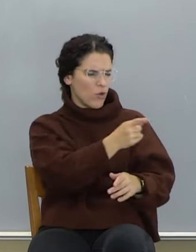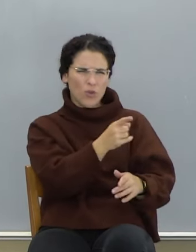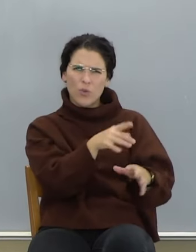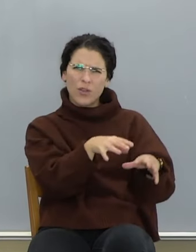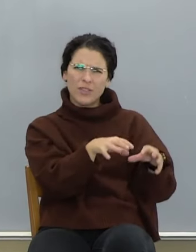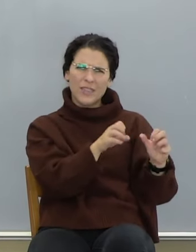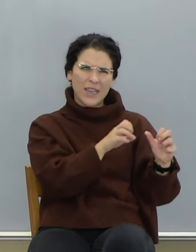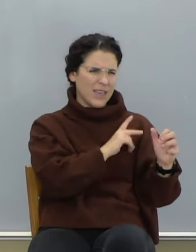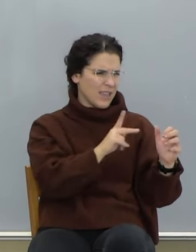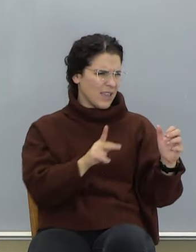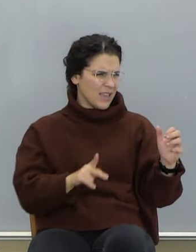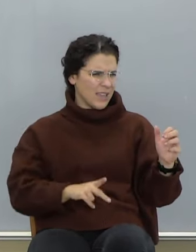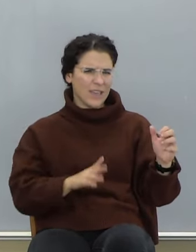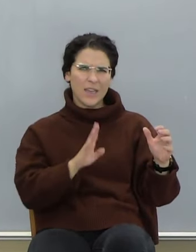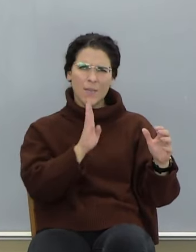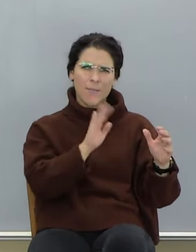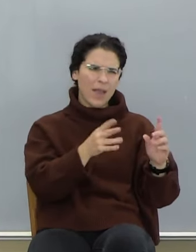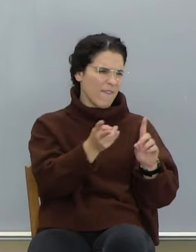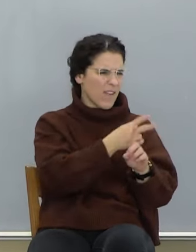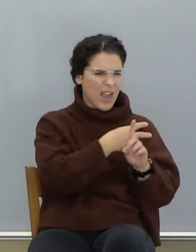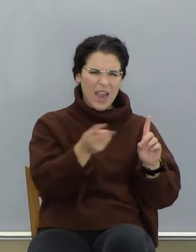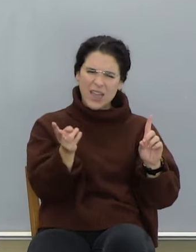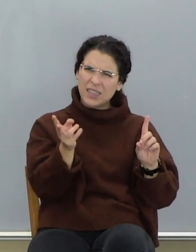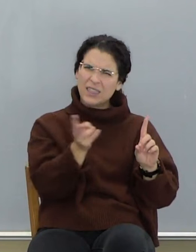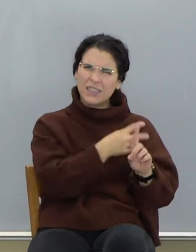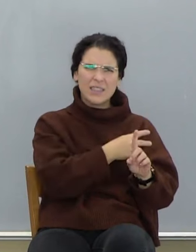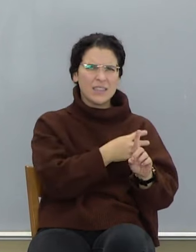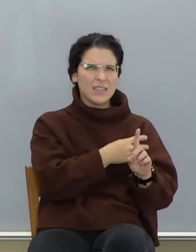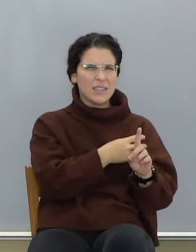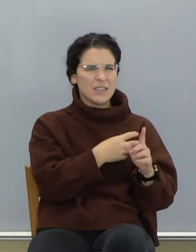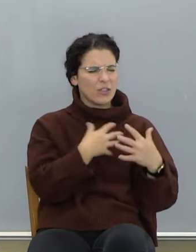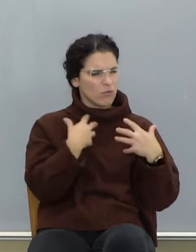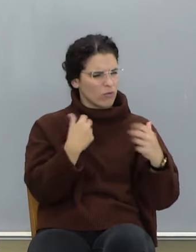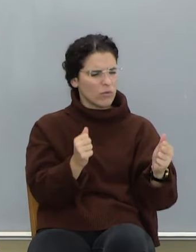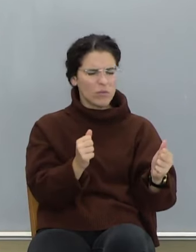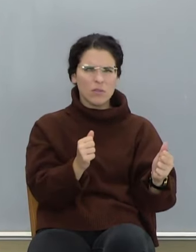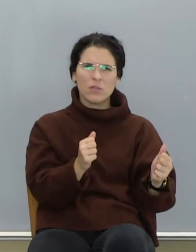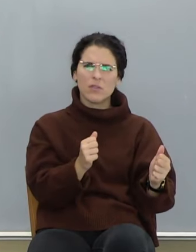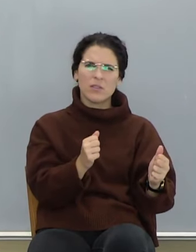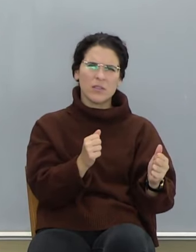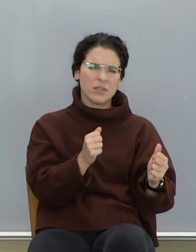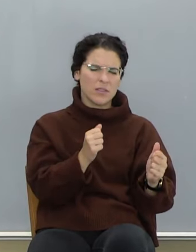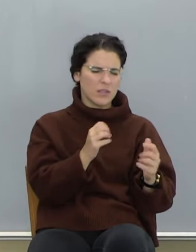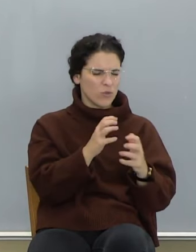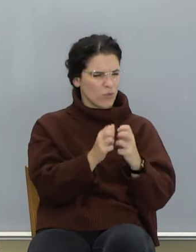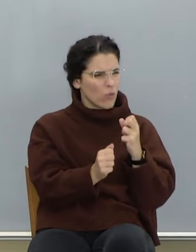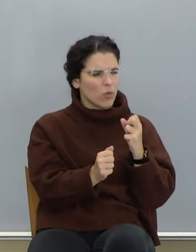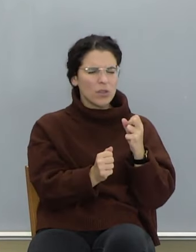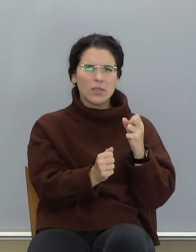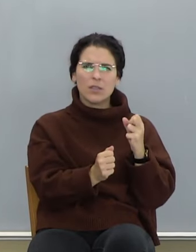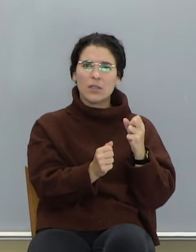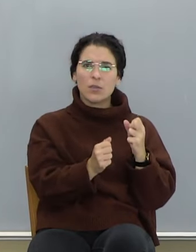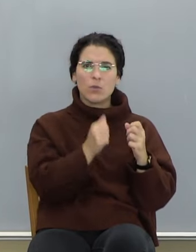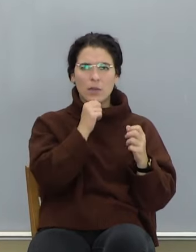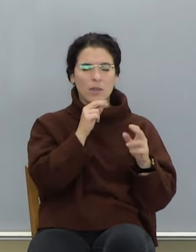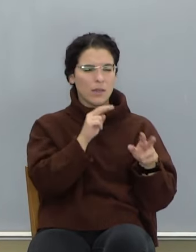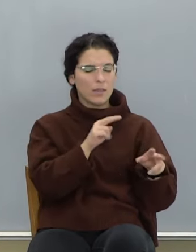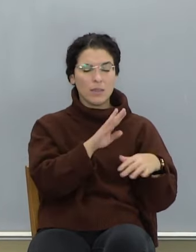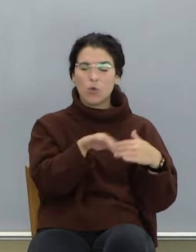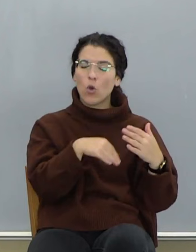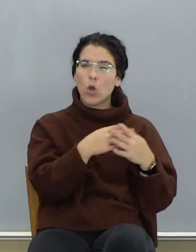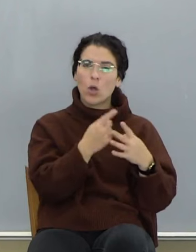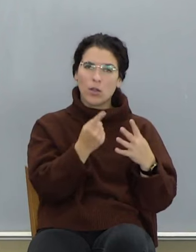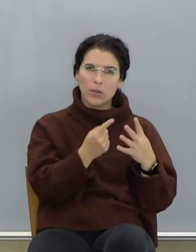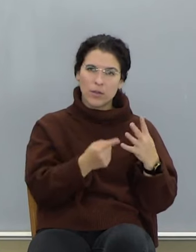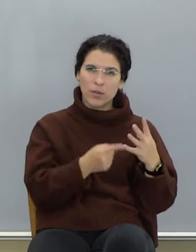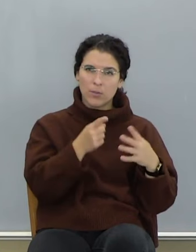the kingdom by violence. The cruelty. And you know, we're not going to look at all the details.